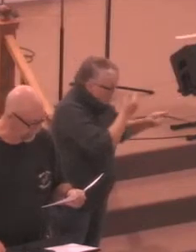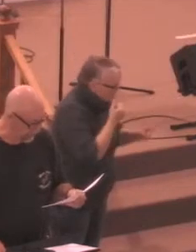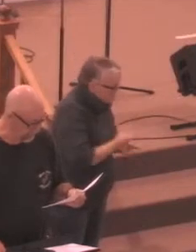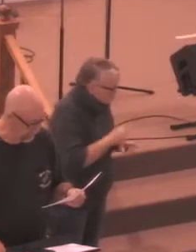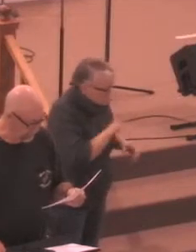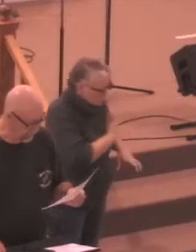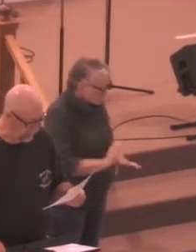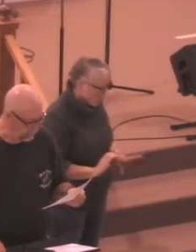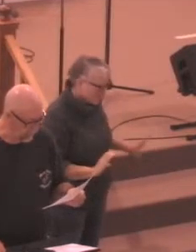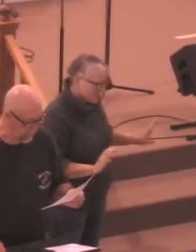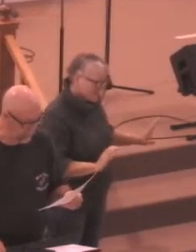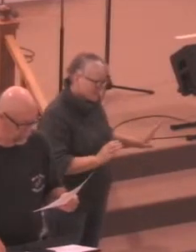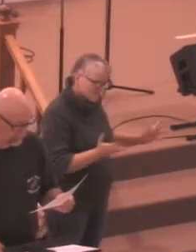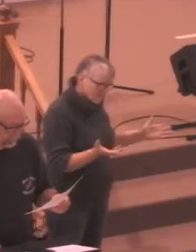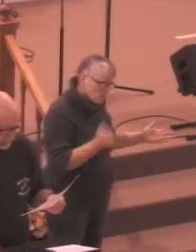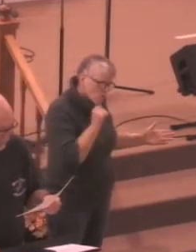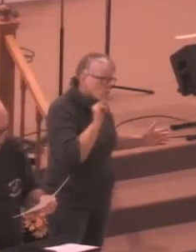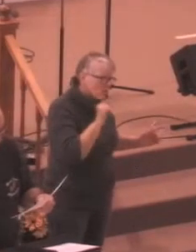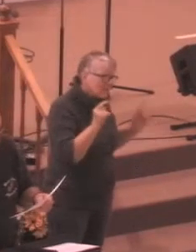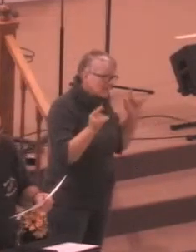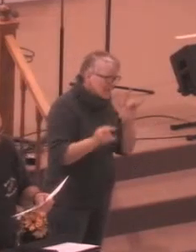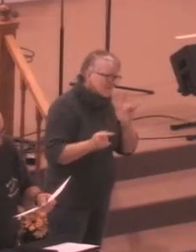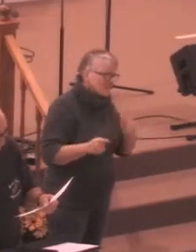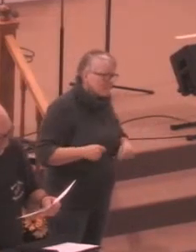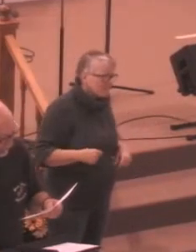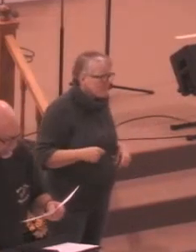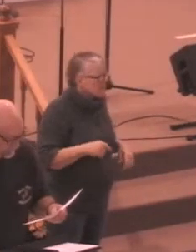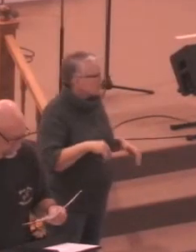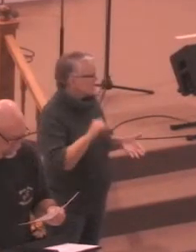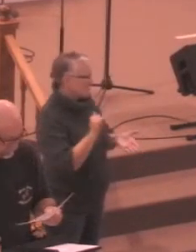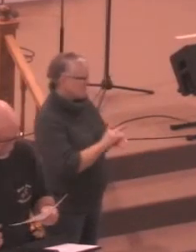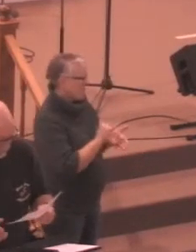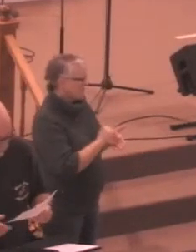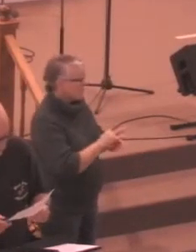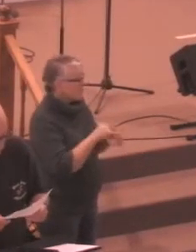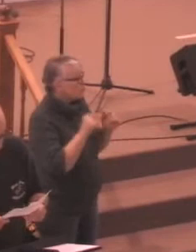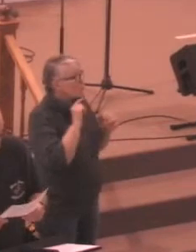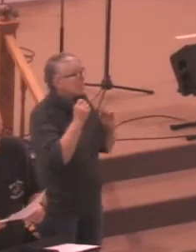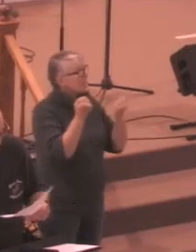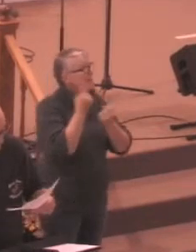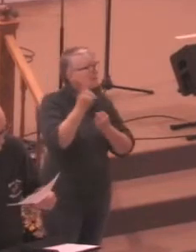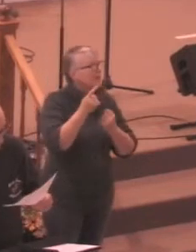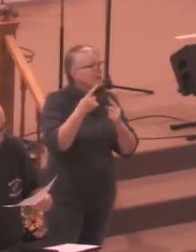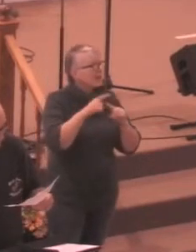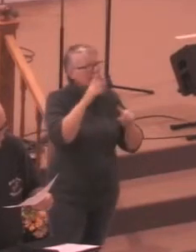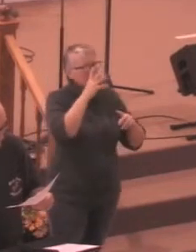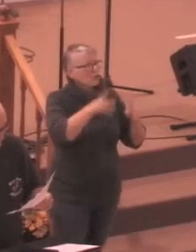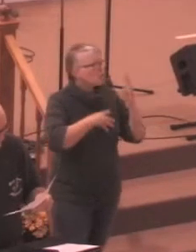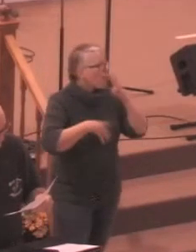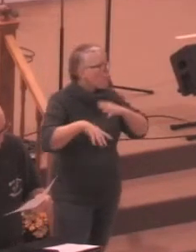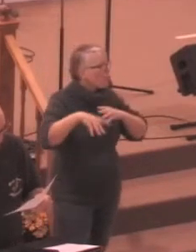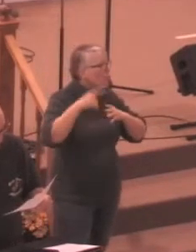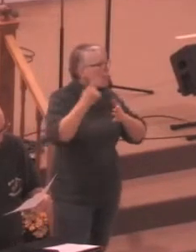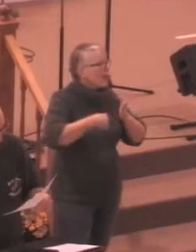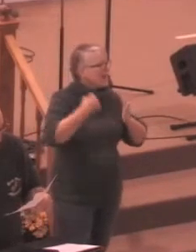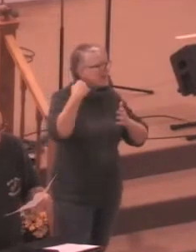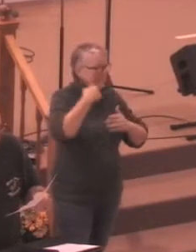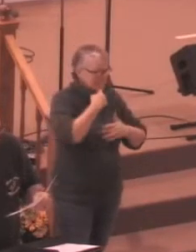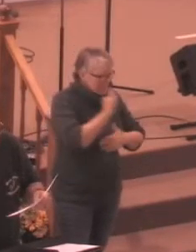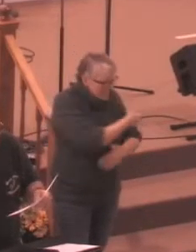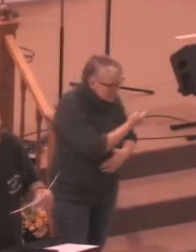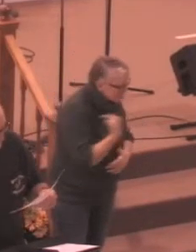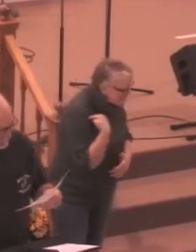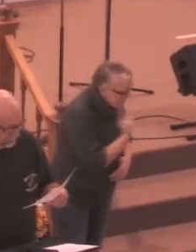him. It is impossible to love God while ignoring what he says. The two are totally connected. In